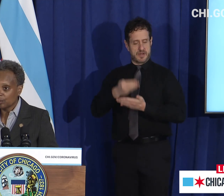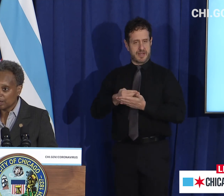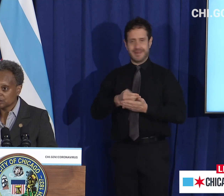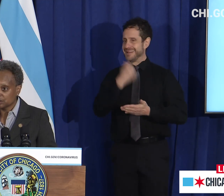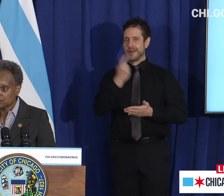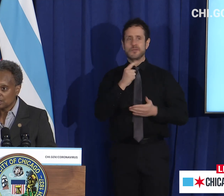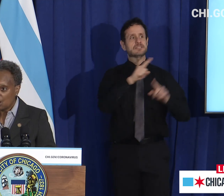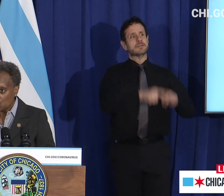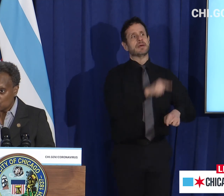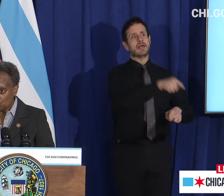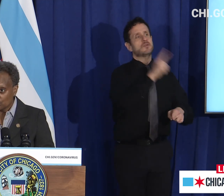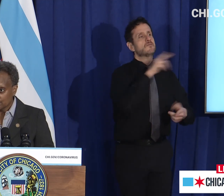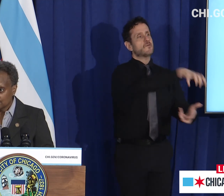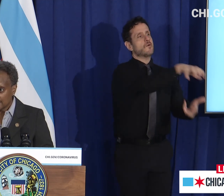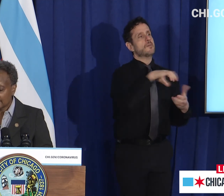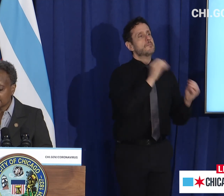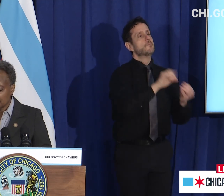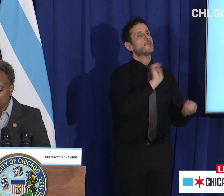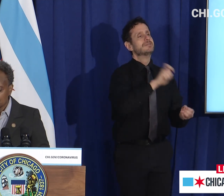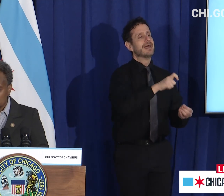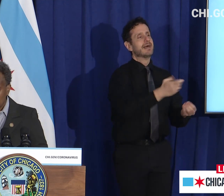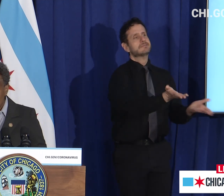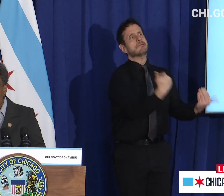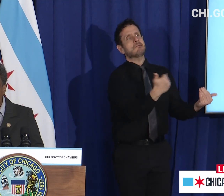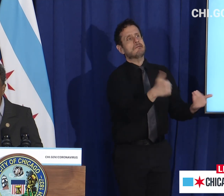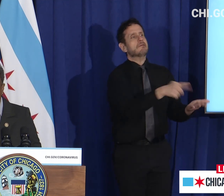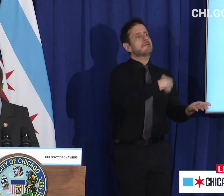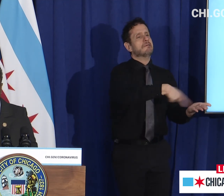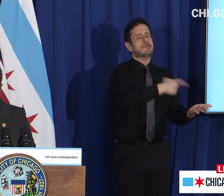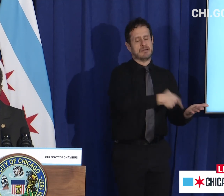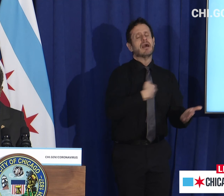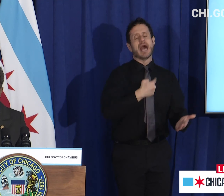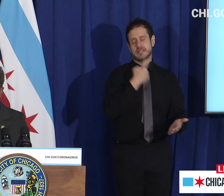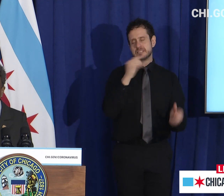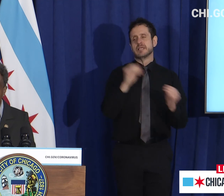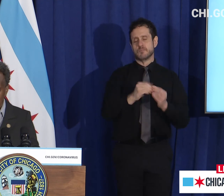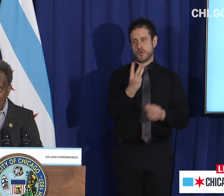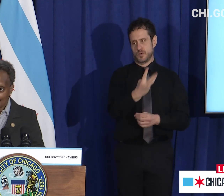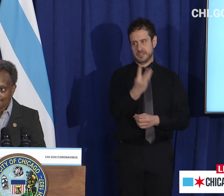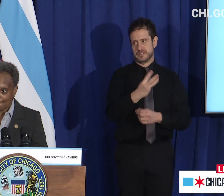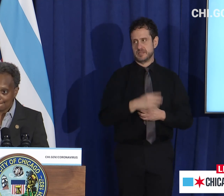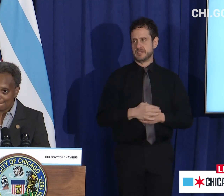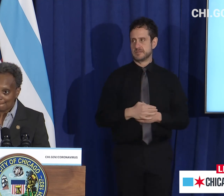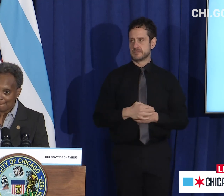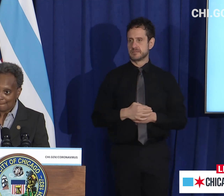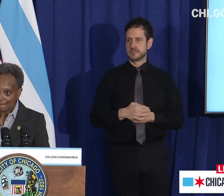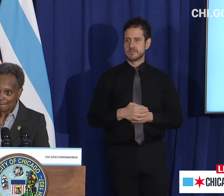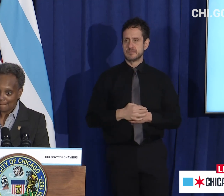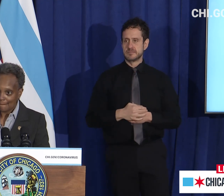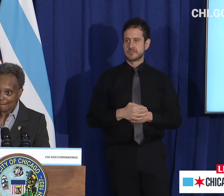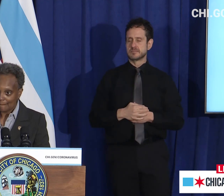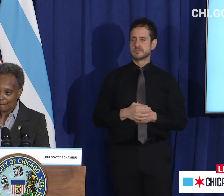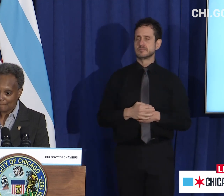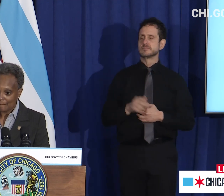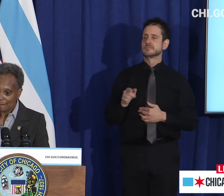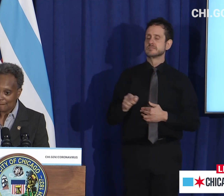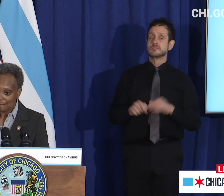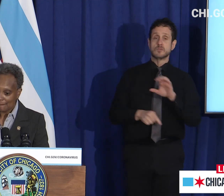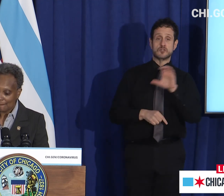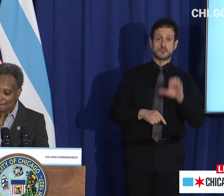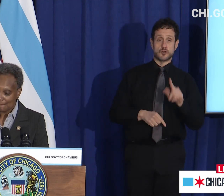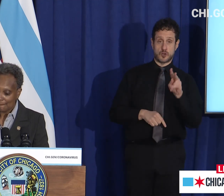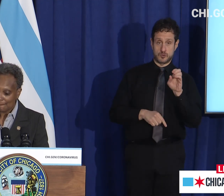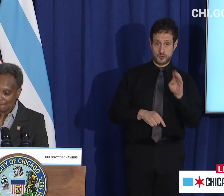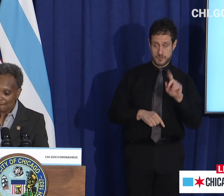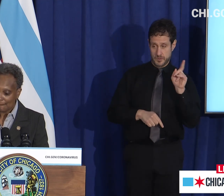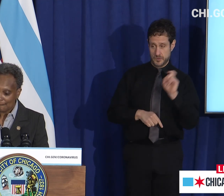for their precious, hard-earned tax dollars. And I'll have more to say about it on Wednesday. And from Greg Pratt from the Chicago